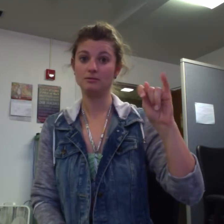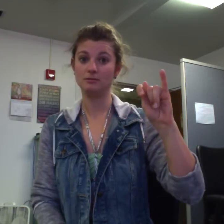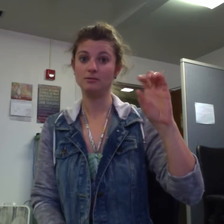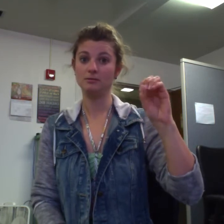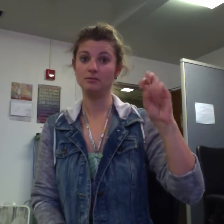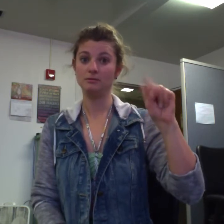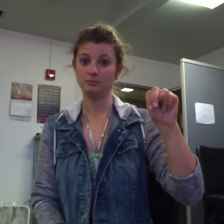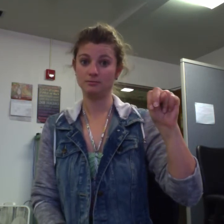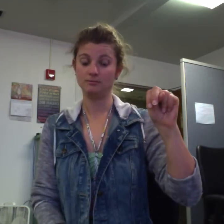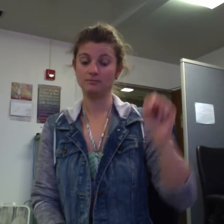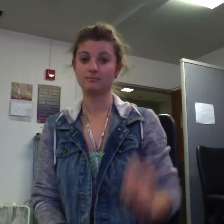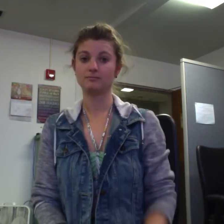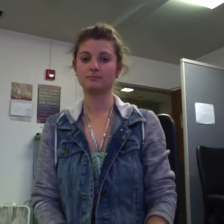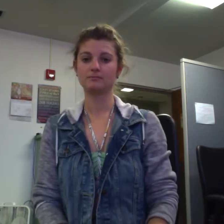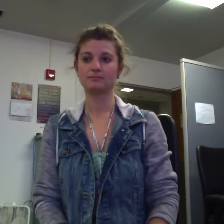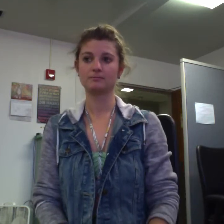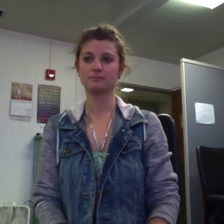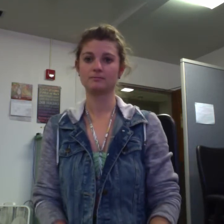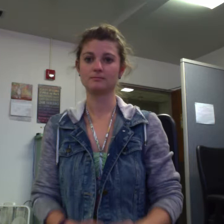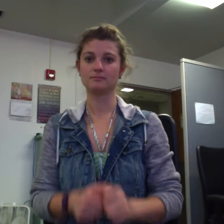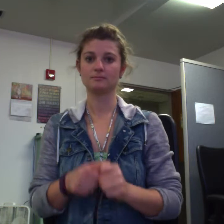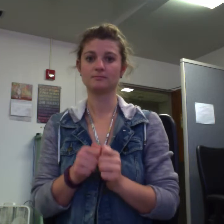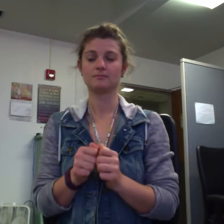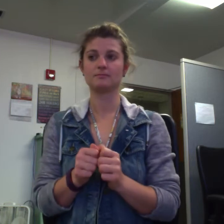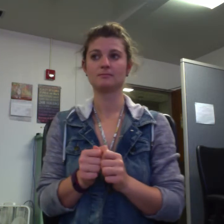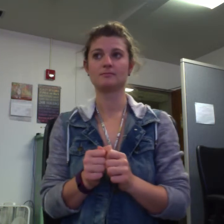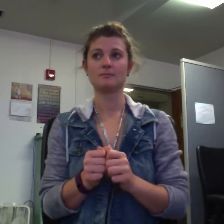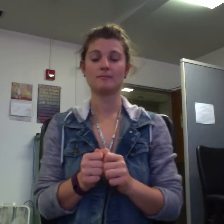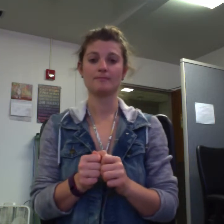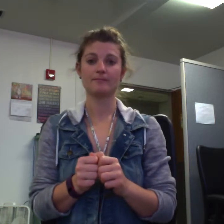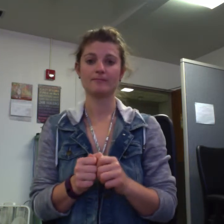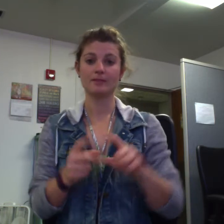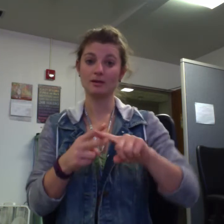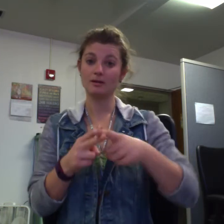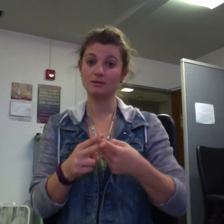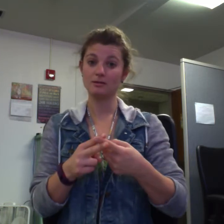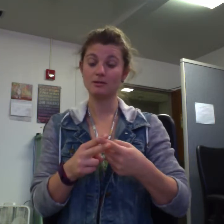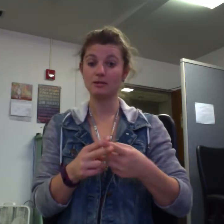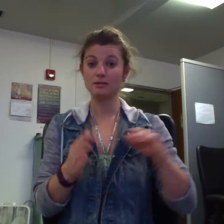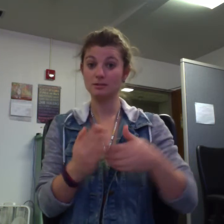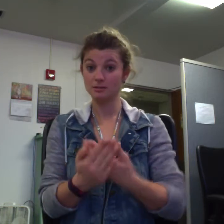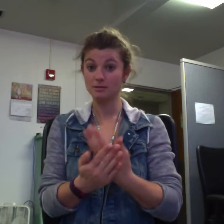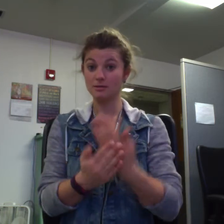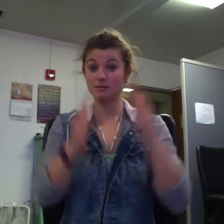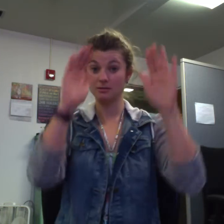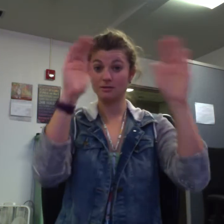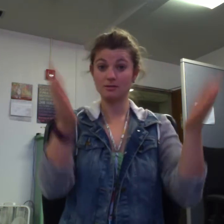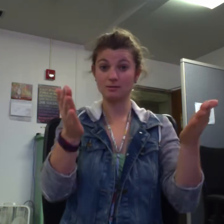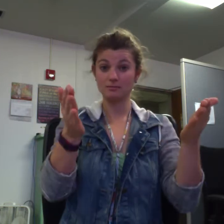and just as it should, it starts a new chunk. And then here we have